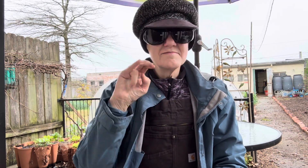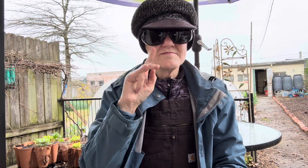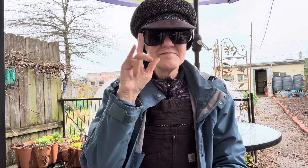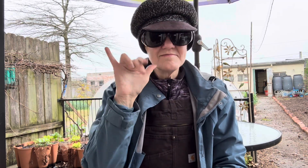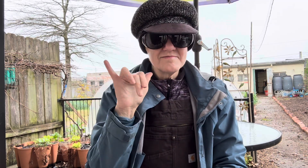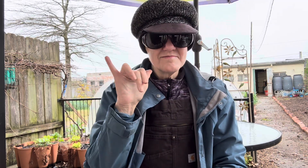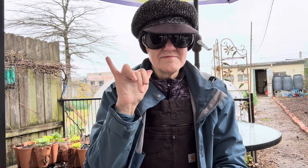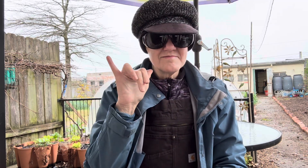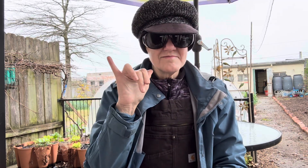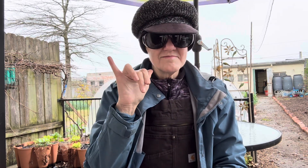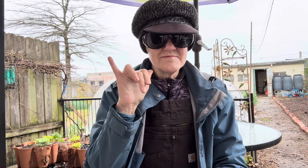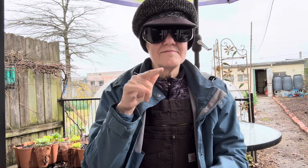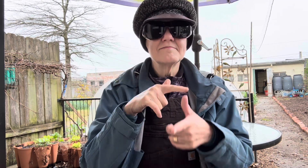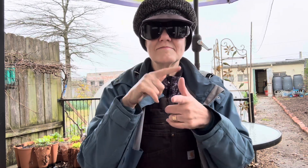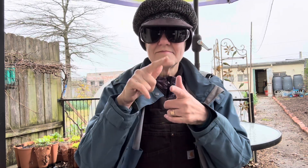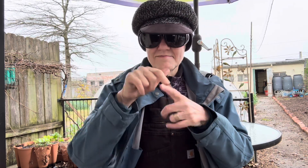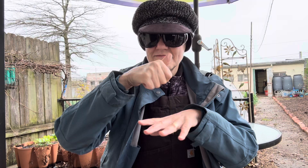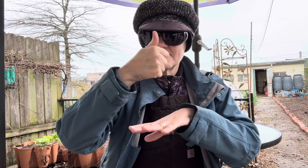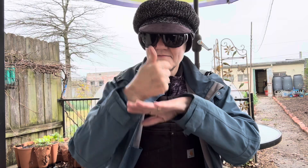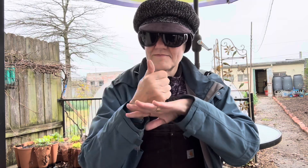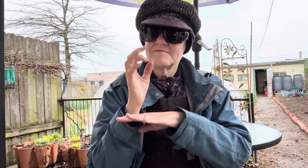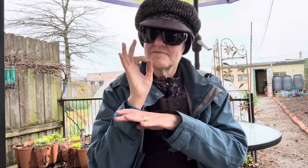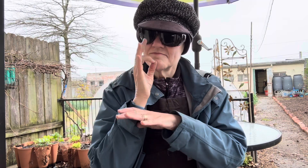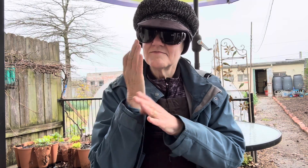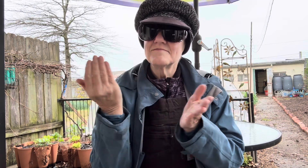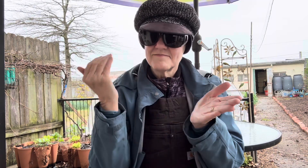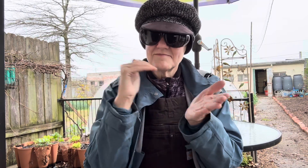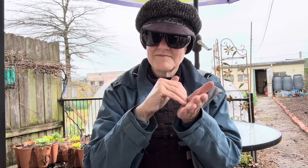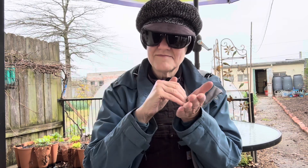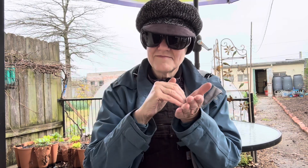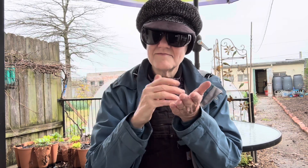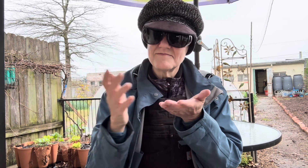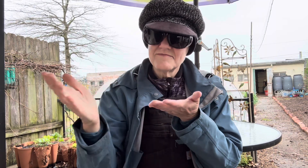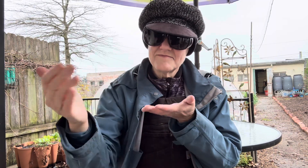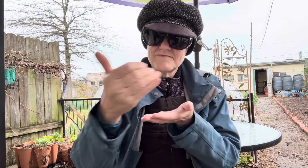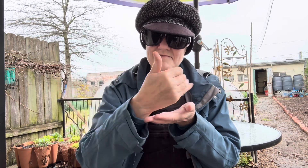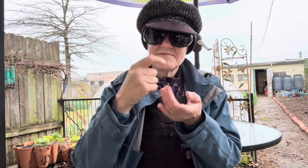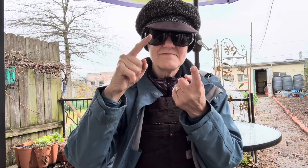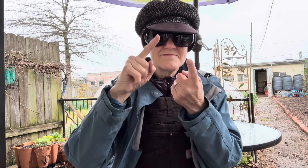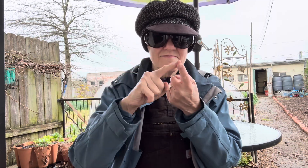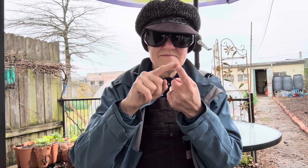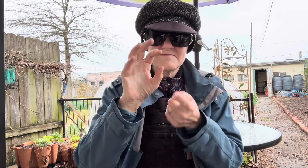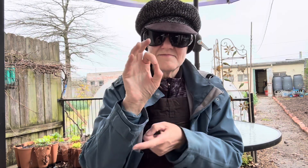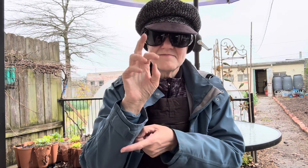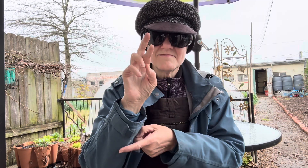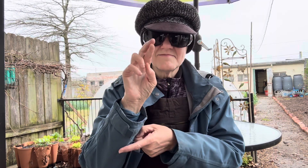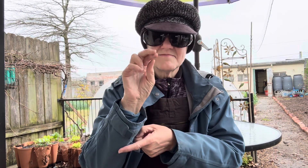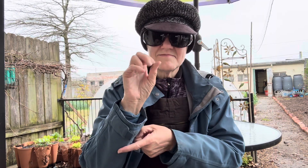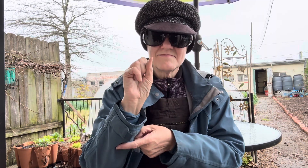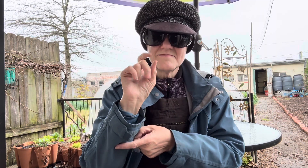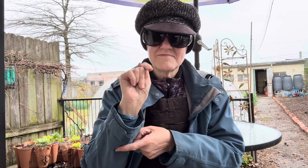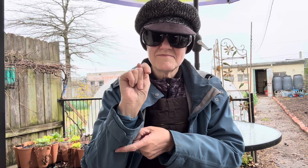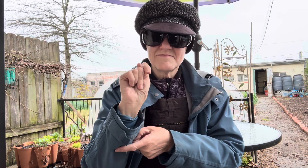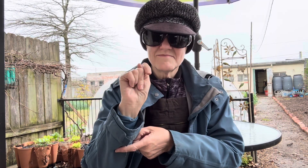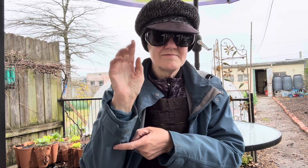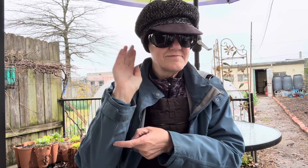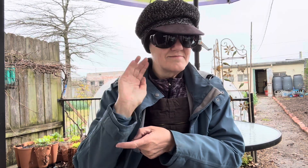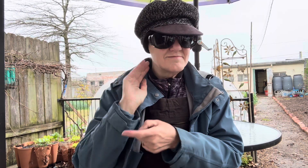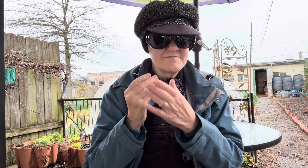think, July. Then they'll set fruit again, and those are harvested until the